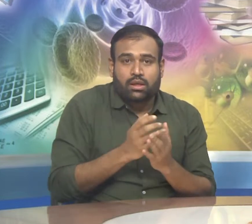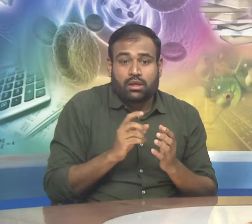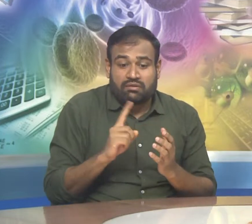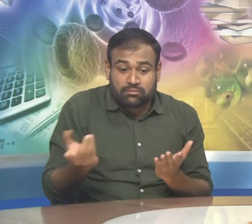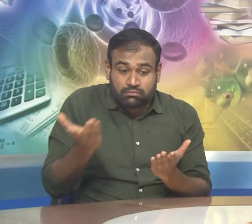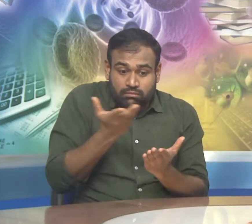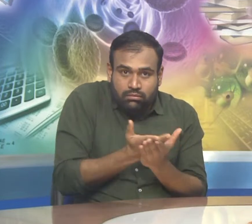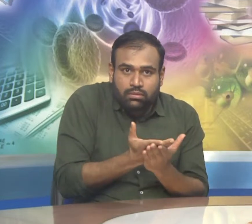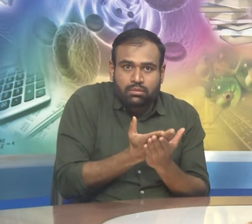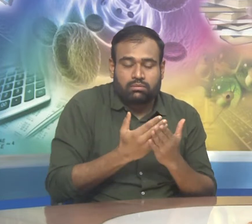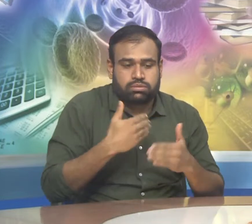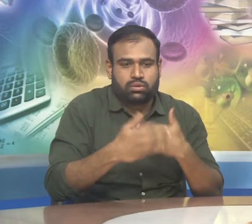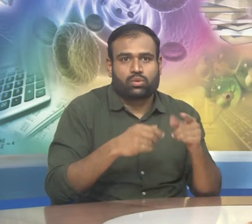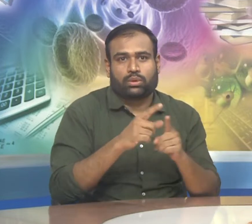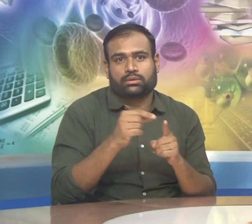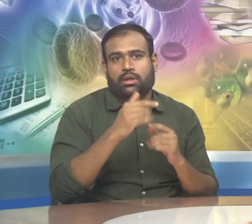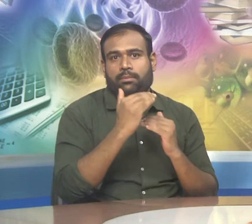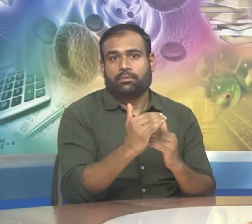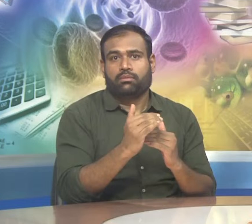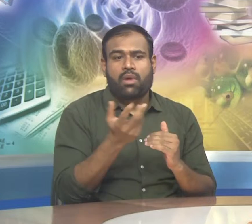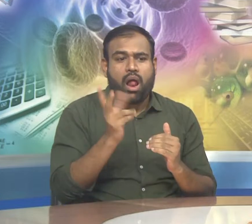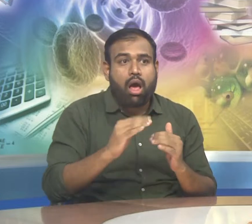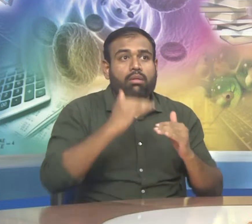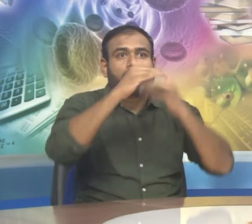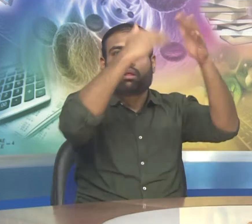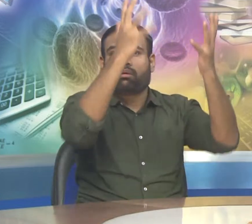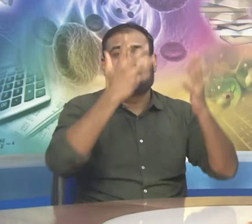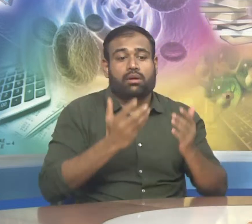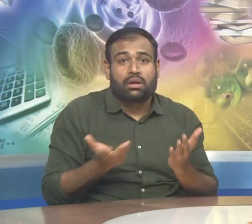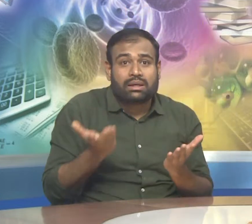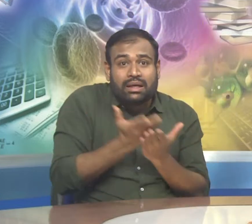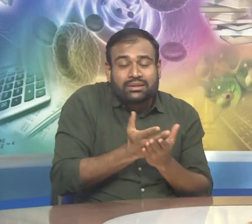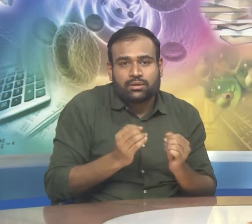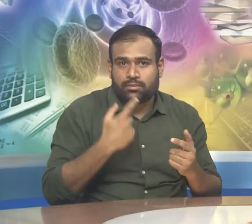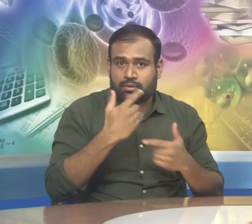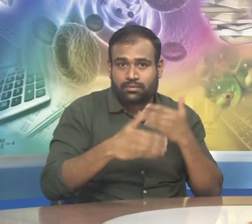Original jurisdiction very limited.